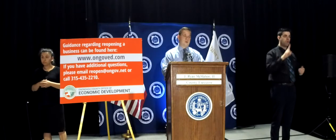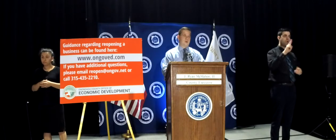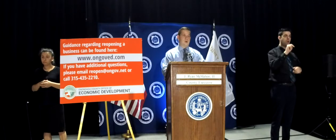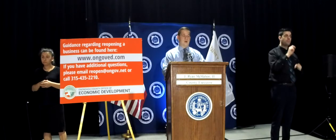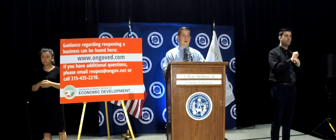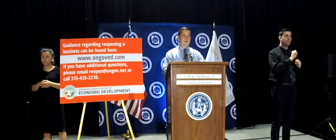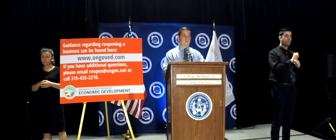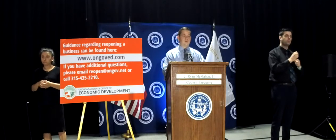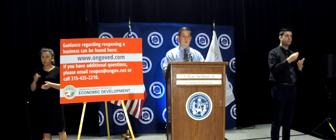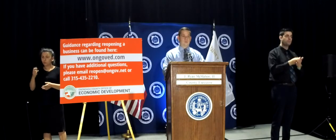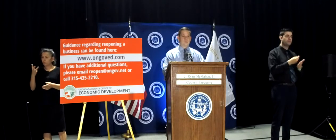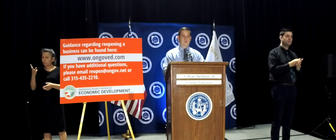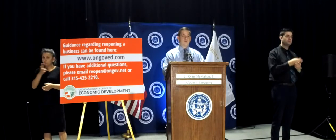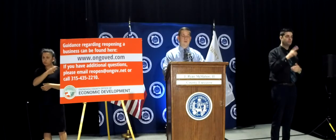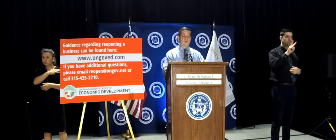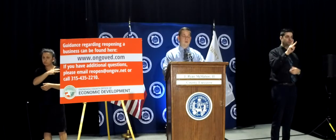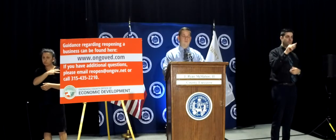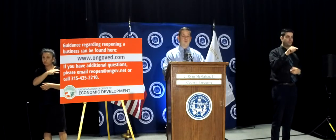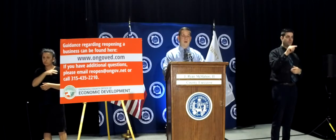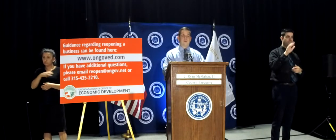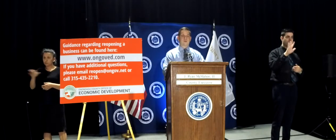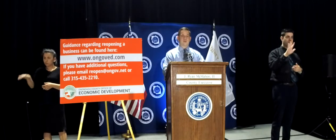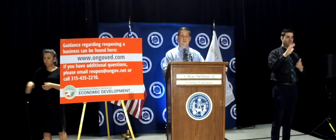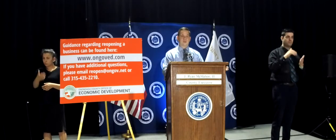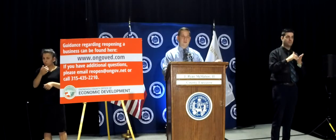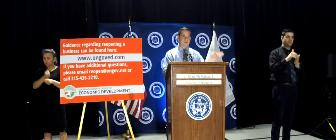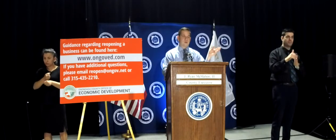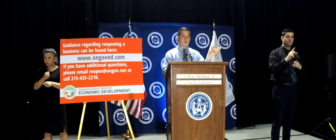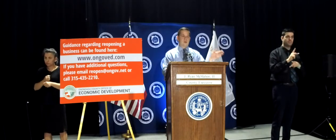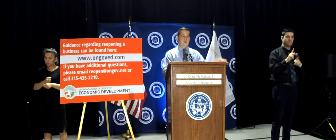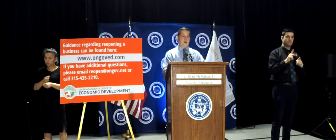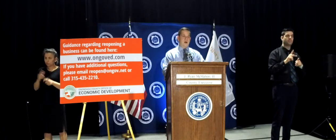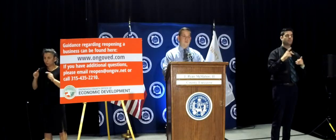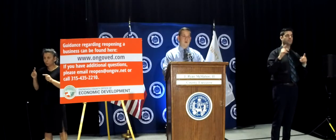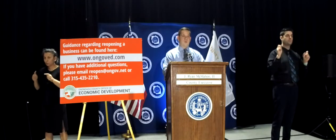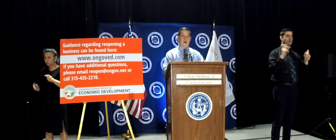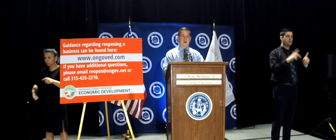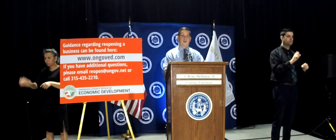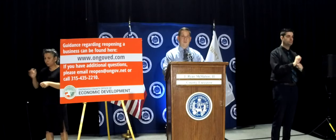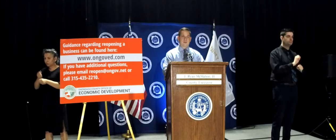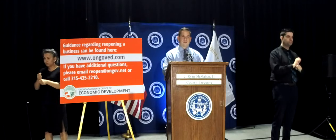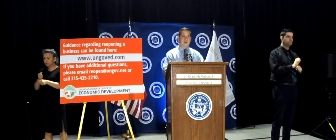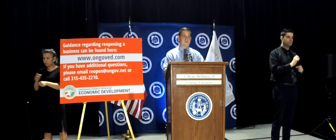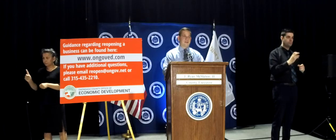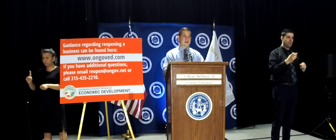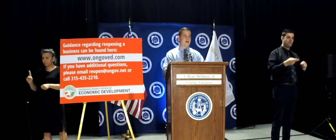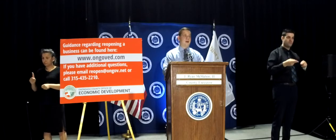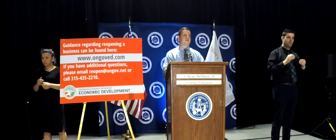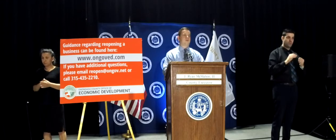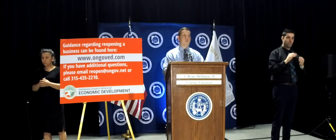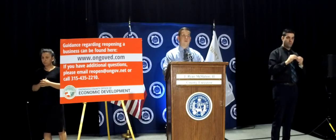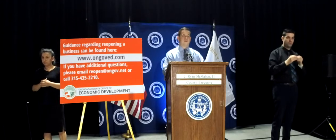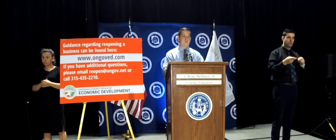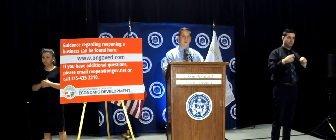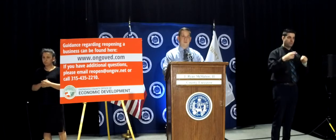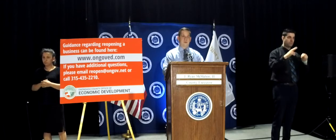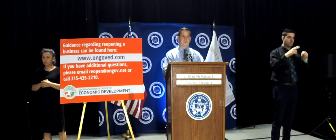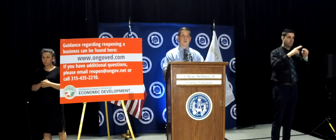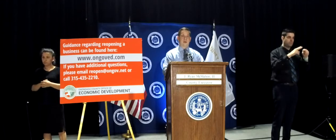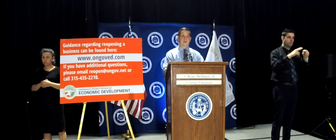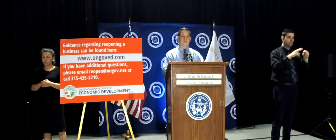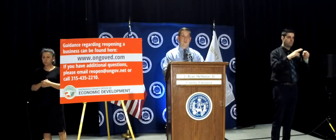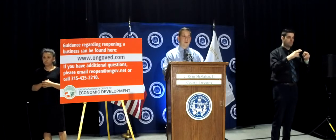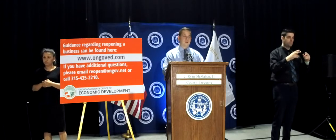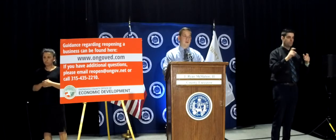work. Okay, if you want those things to continue, if you don't want governments to have to lay off 2.5 million